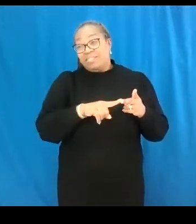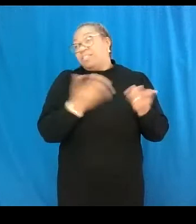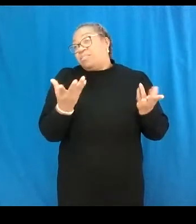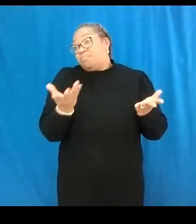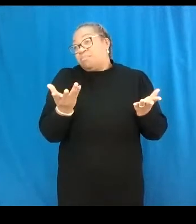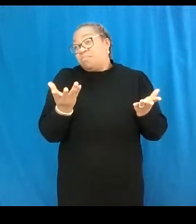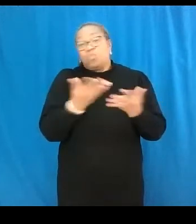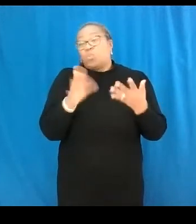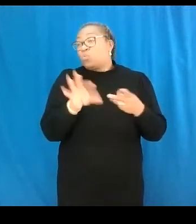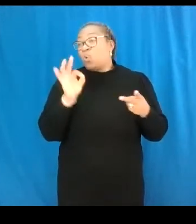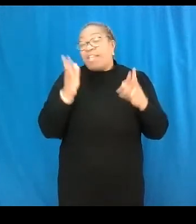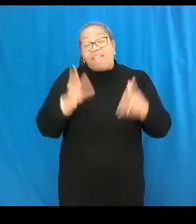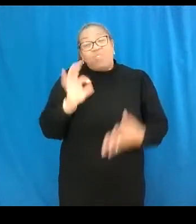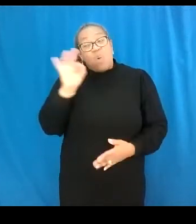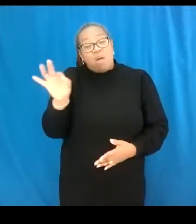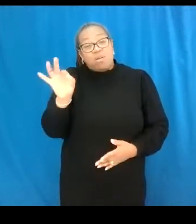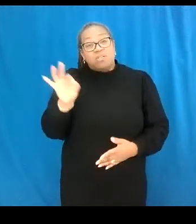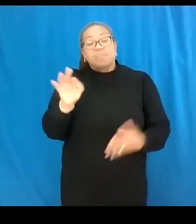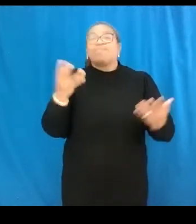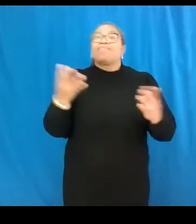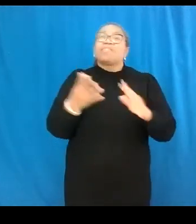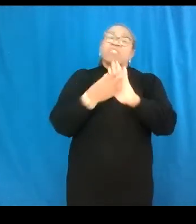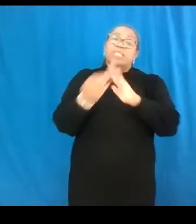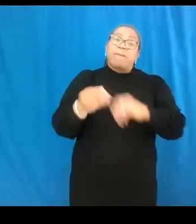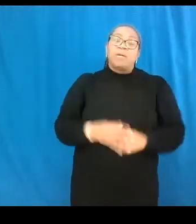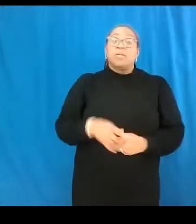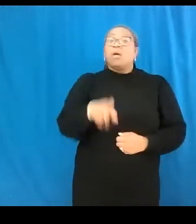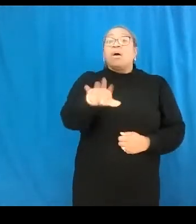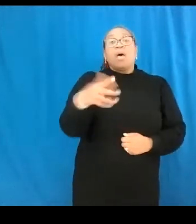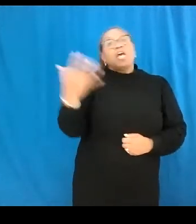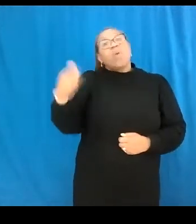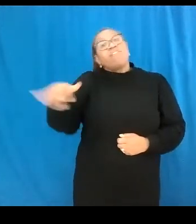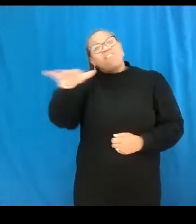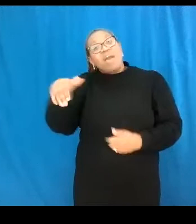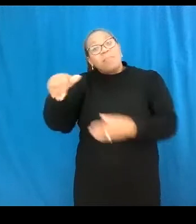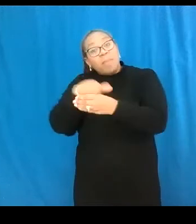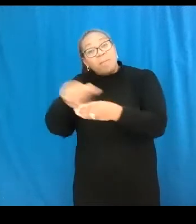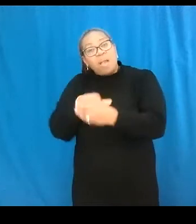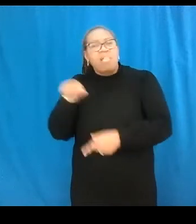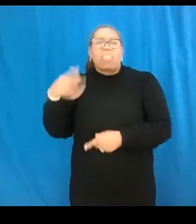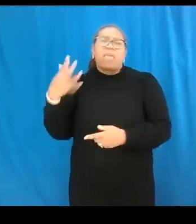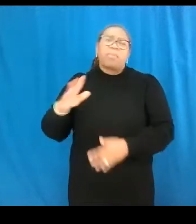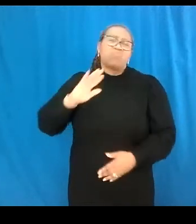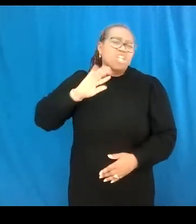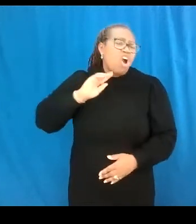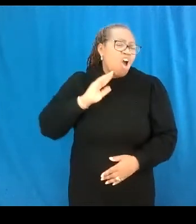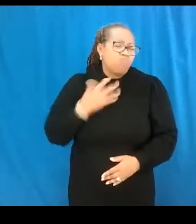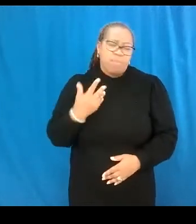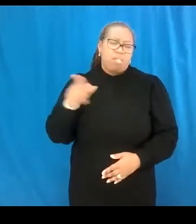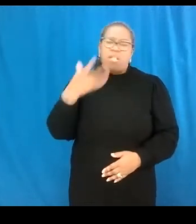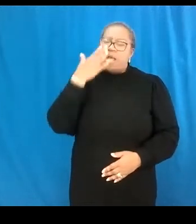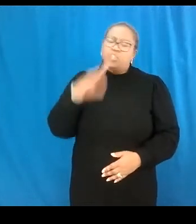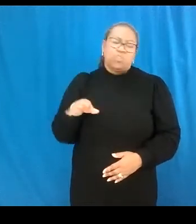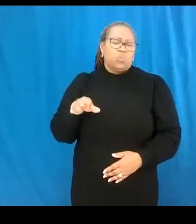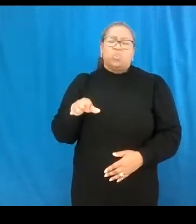say you there's a family member who's been so hostile to you recently and they're